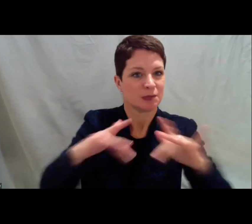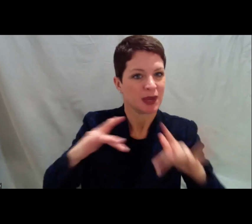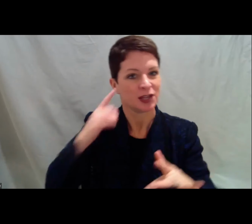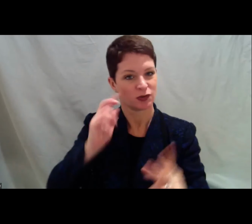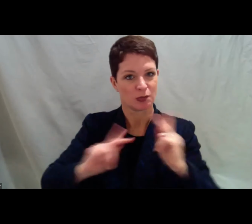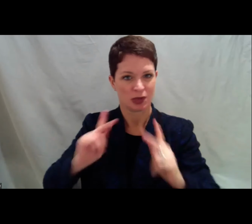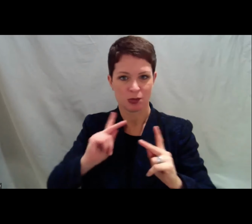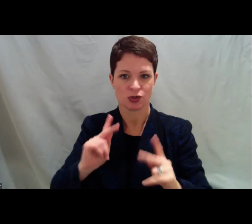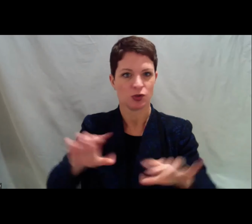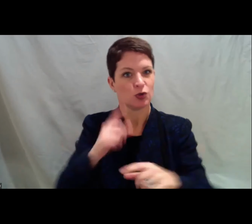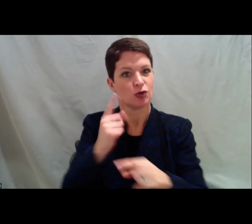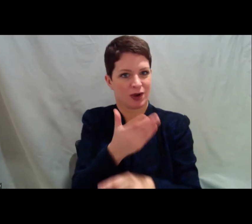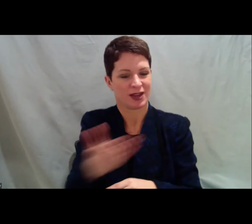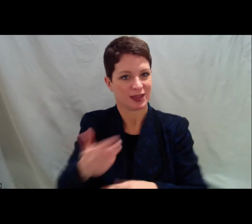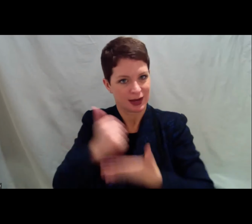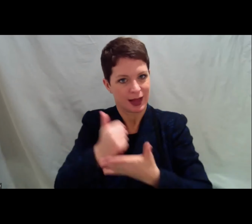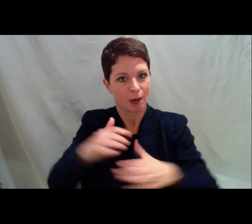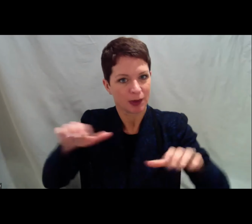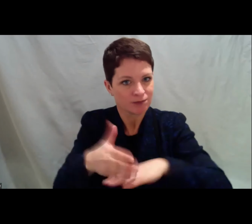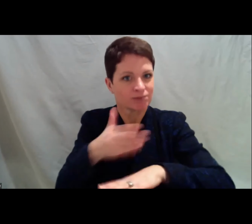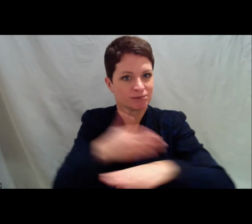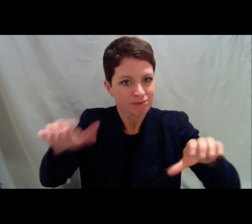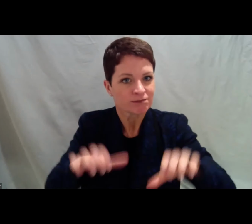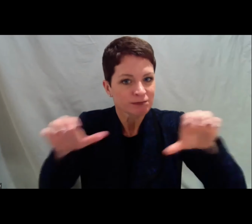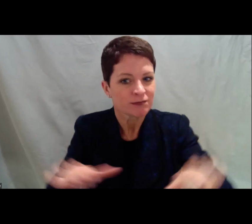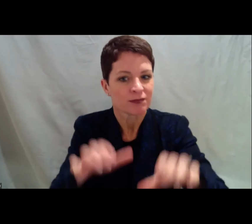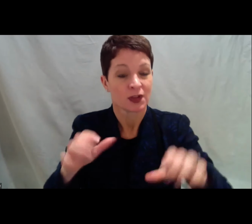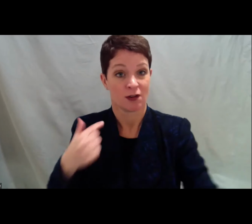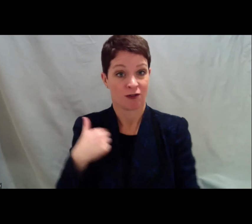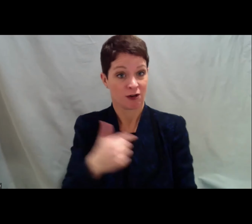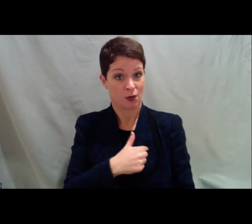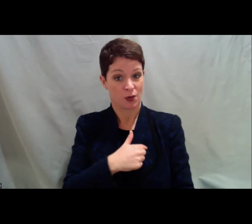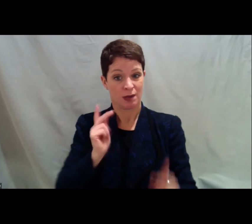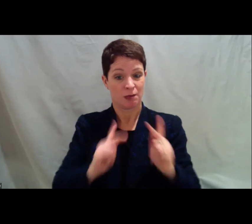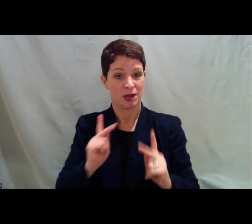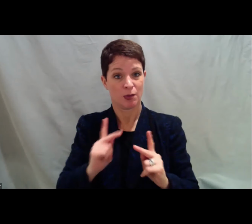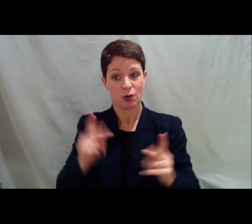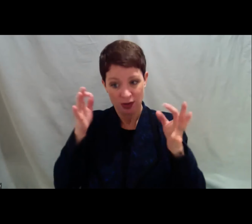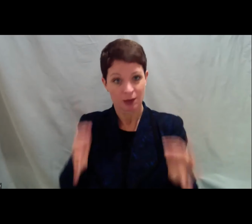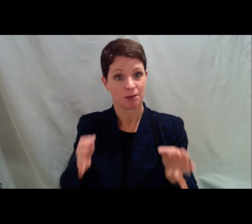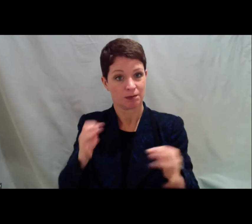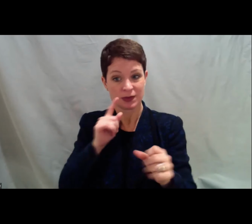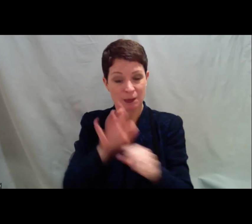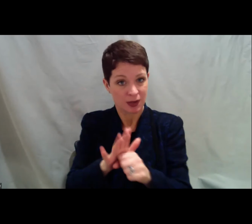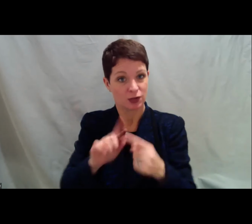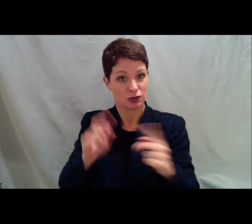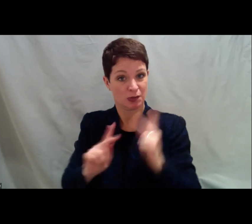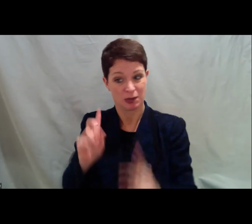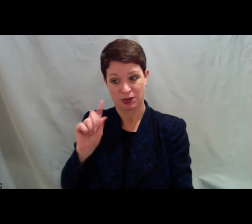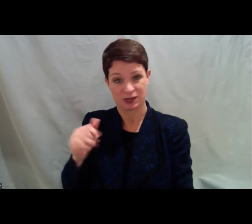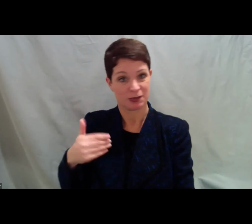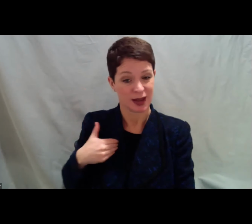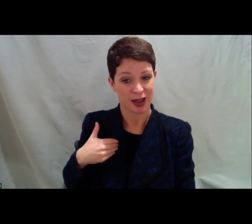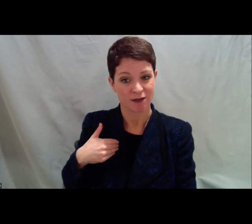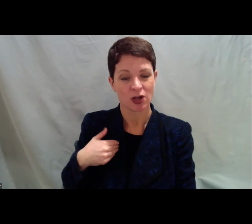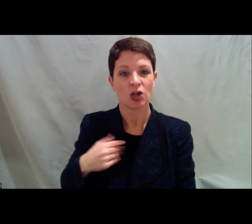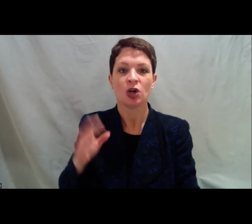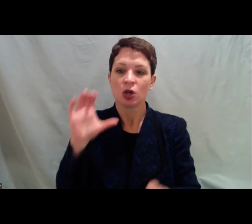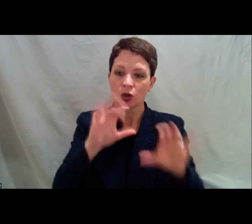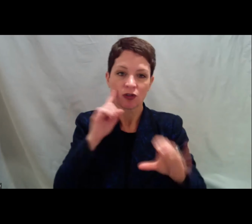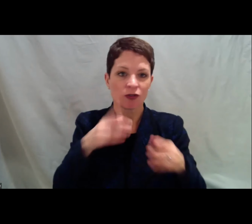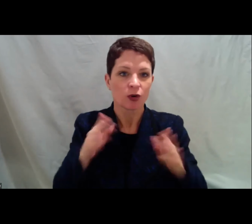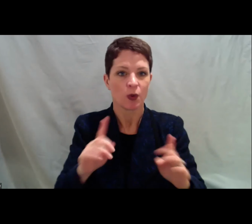institutions. So finally, I would say those of us committed to justice for people with disabilities should look to the many examples of socially disruptive direct action that